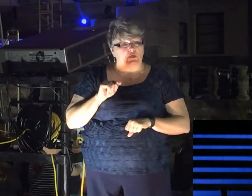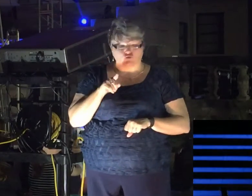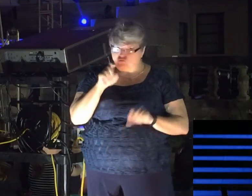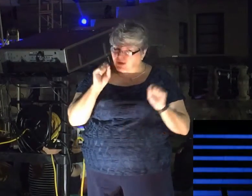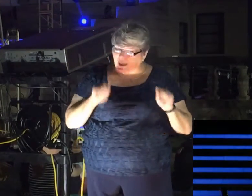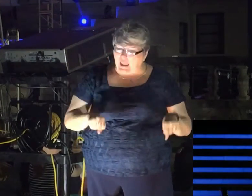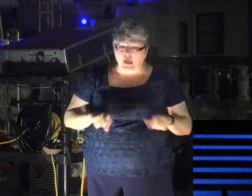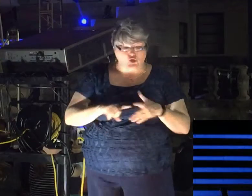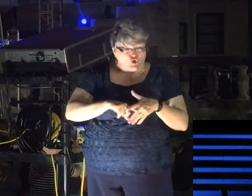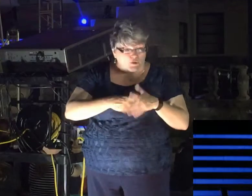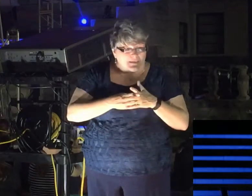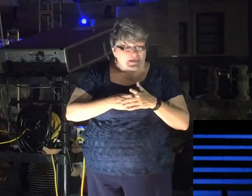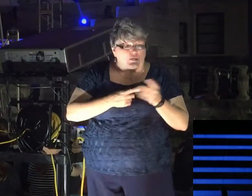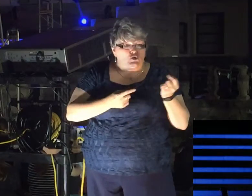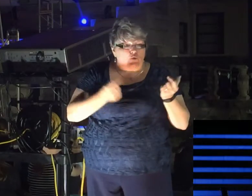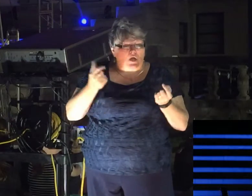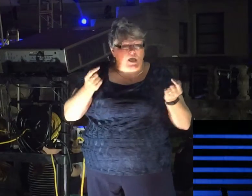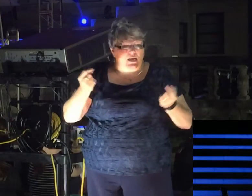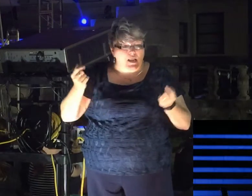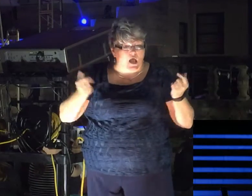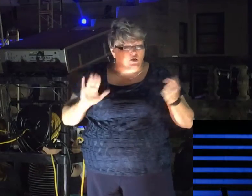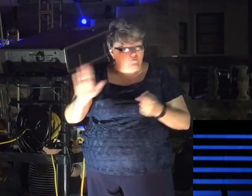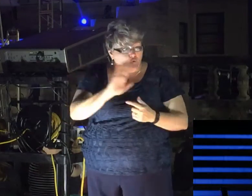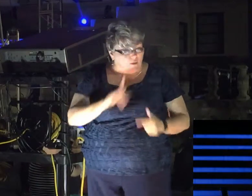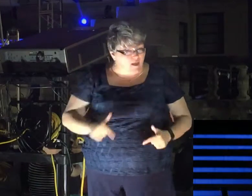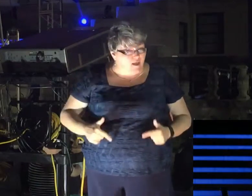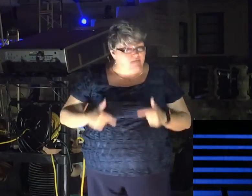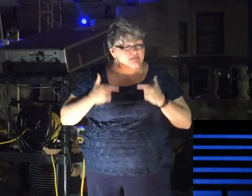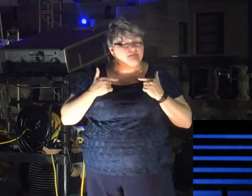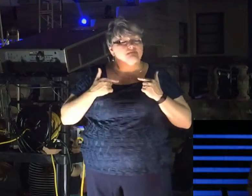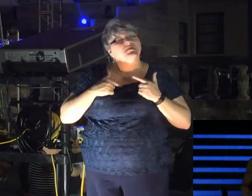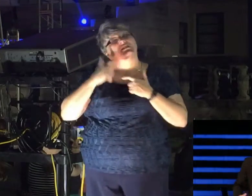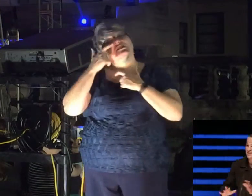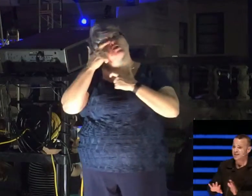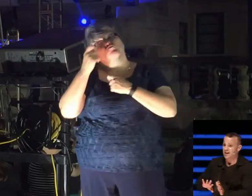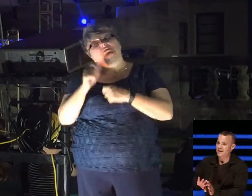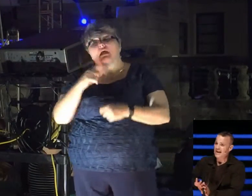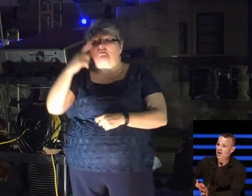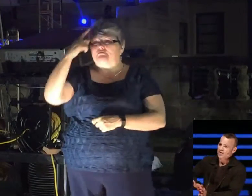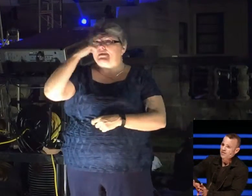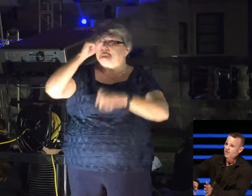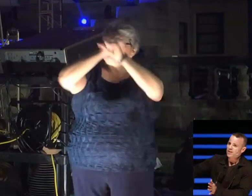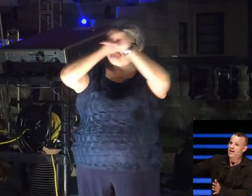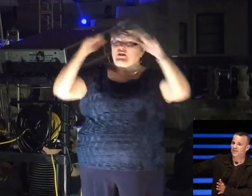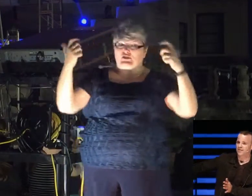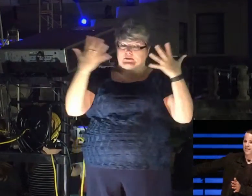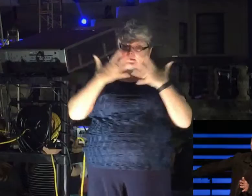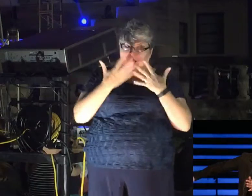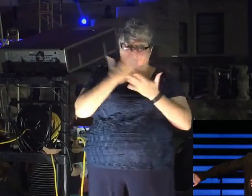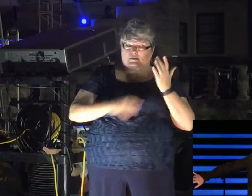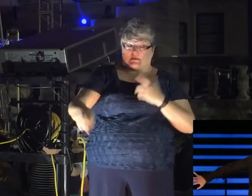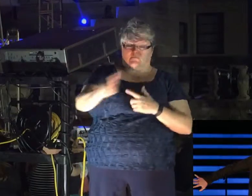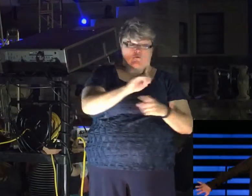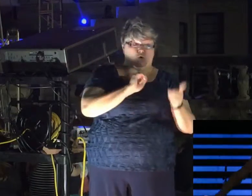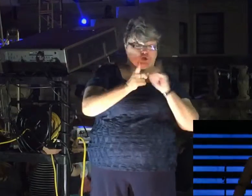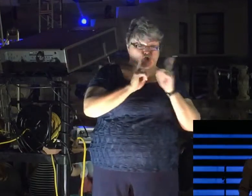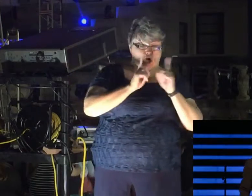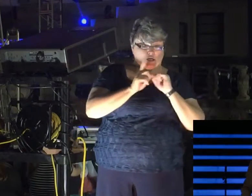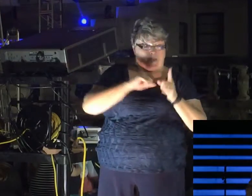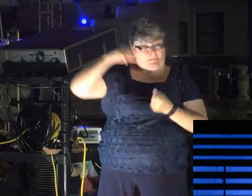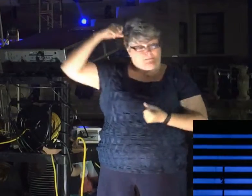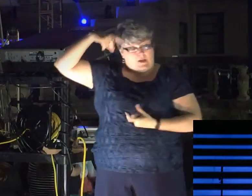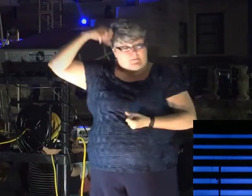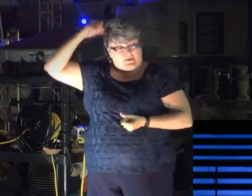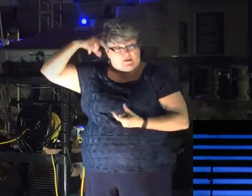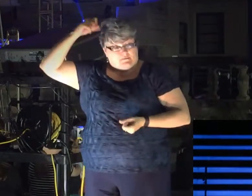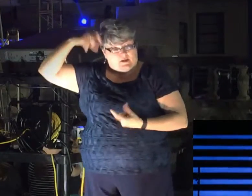can do it. You can. You can begin to cut it out of your life. It's interesting. I imagine it scared some of you when I talked